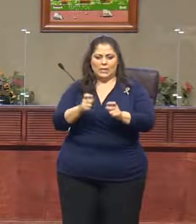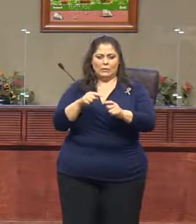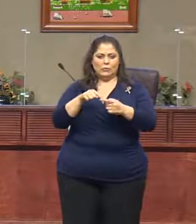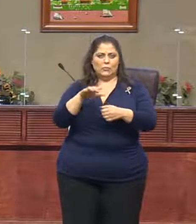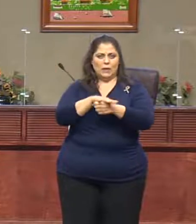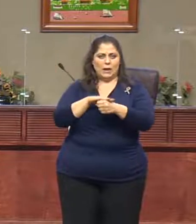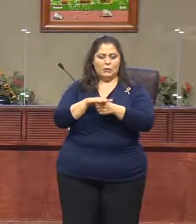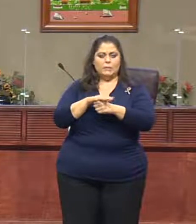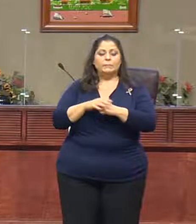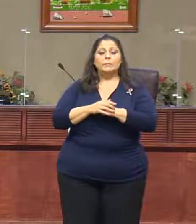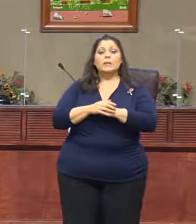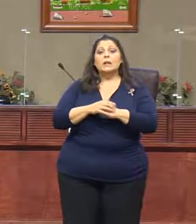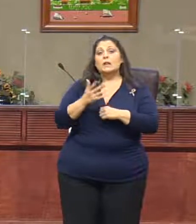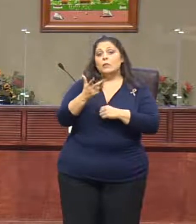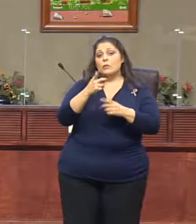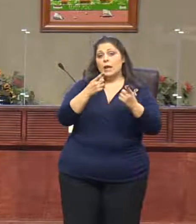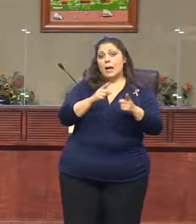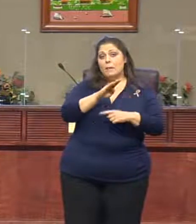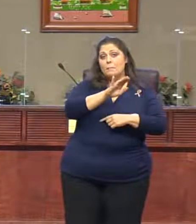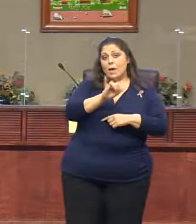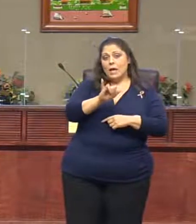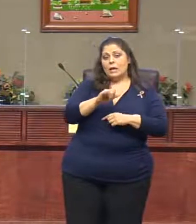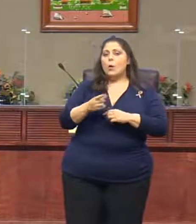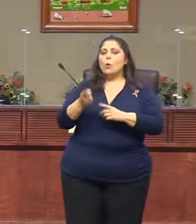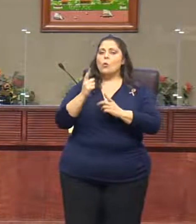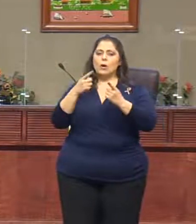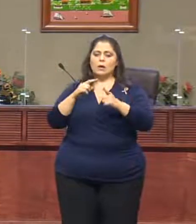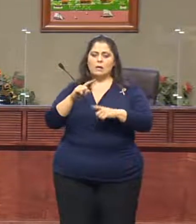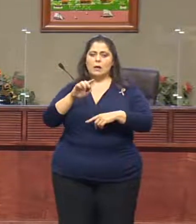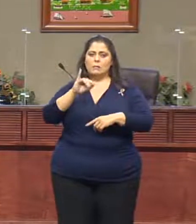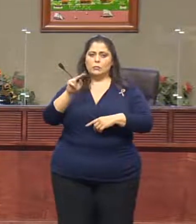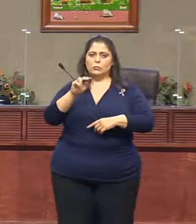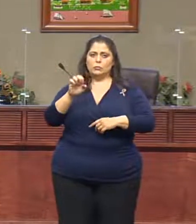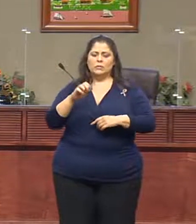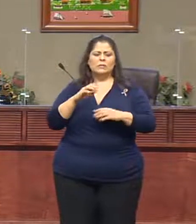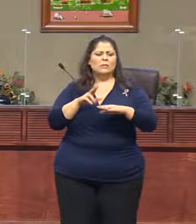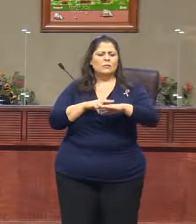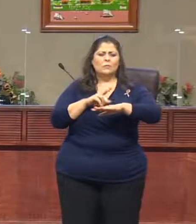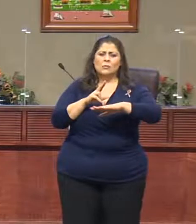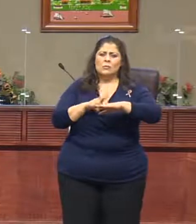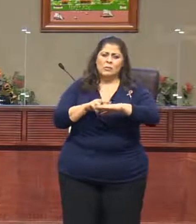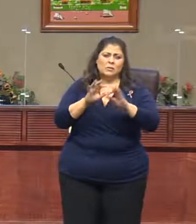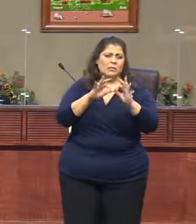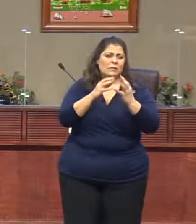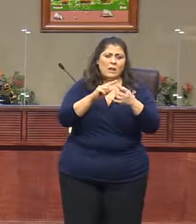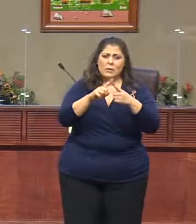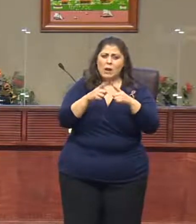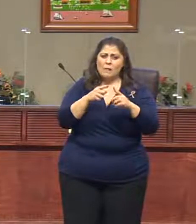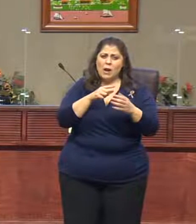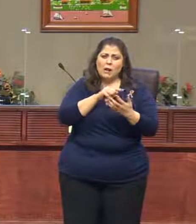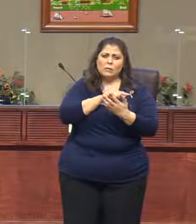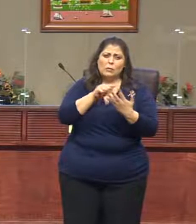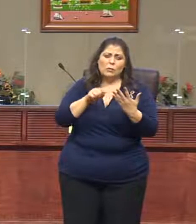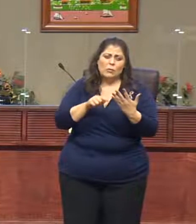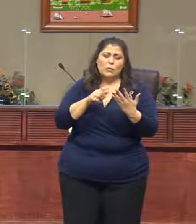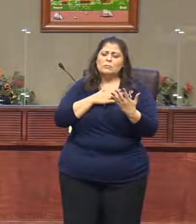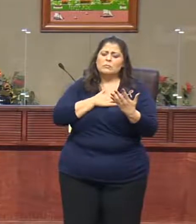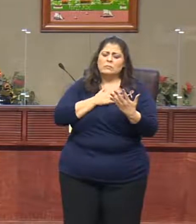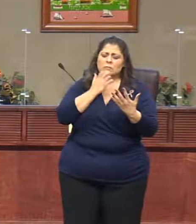May and 1 from June. Of course, our condolences to the family and friends of the